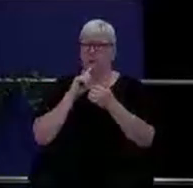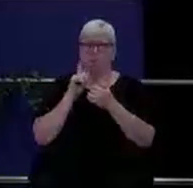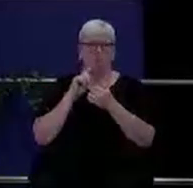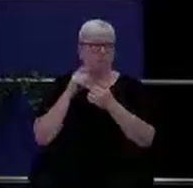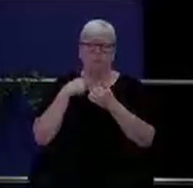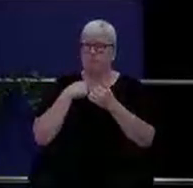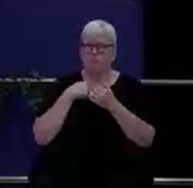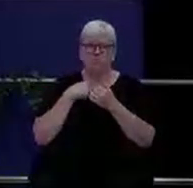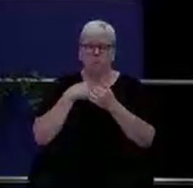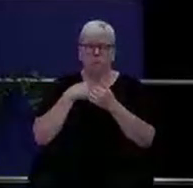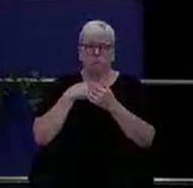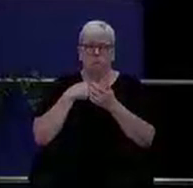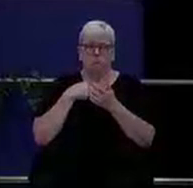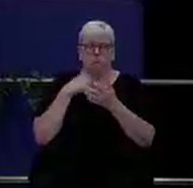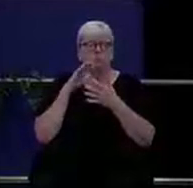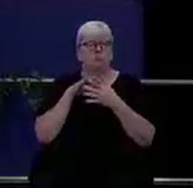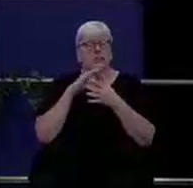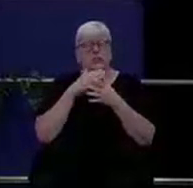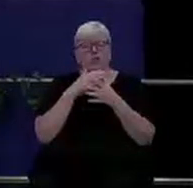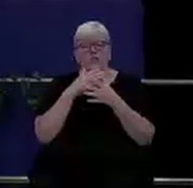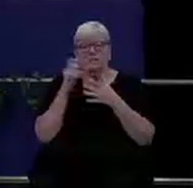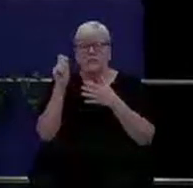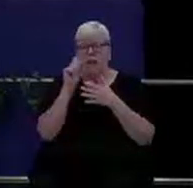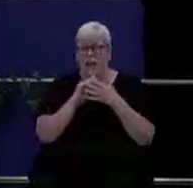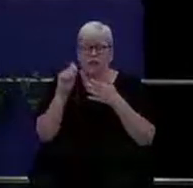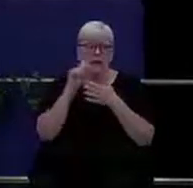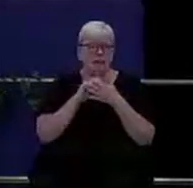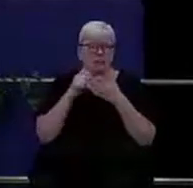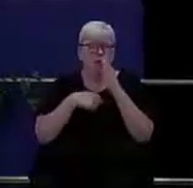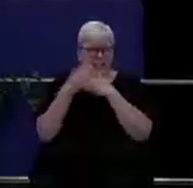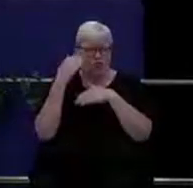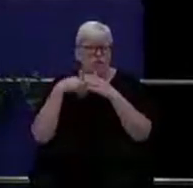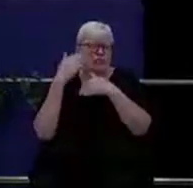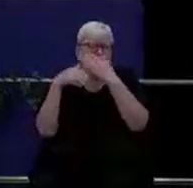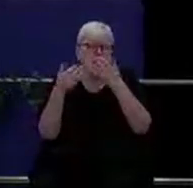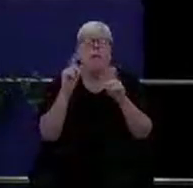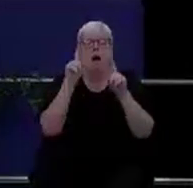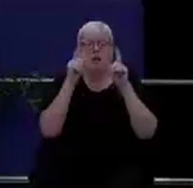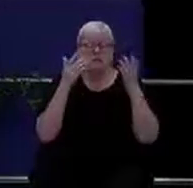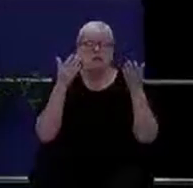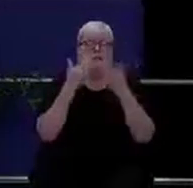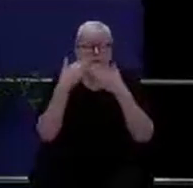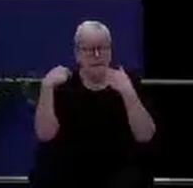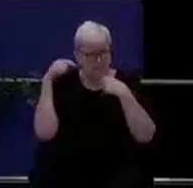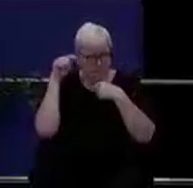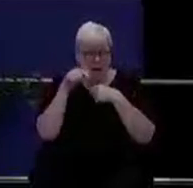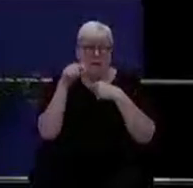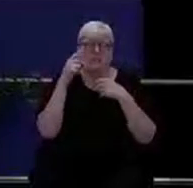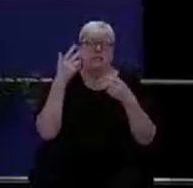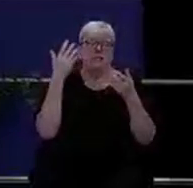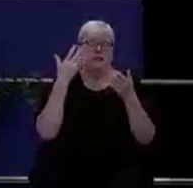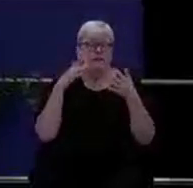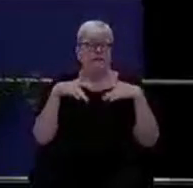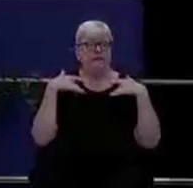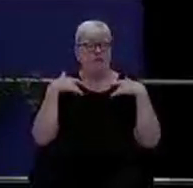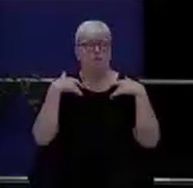do, because, I write about philosophy and history and so on. But there's been that, and I think